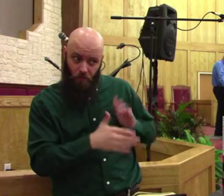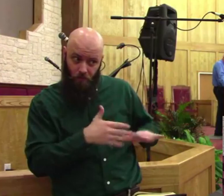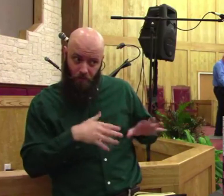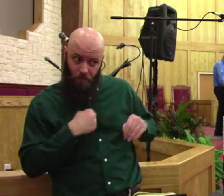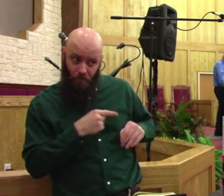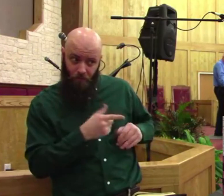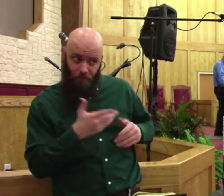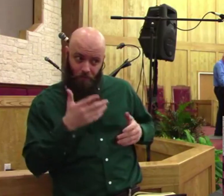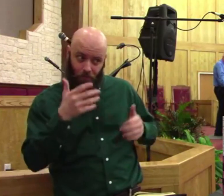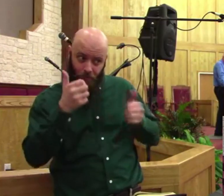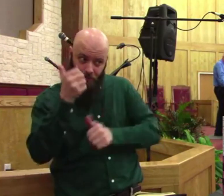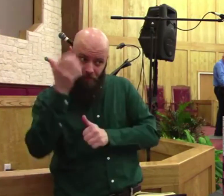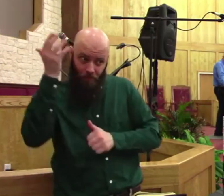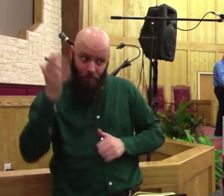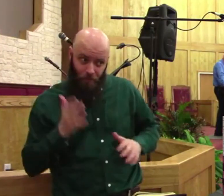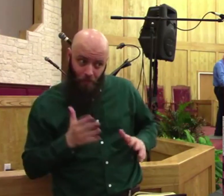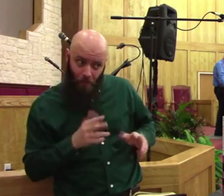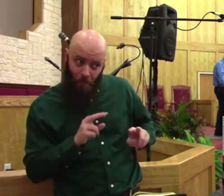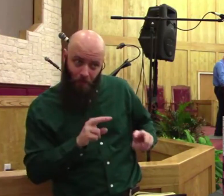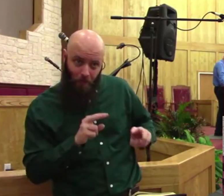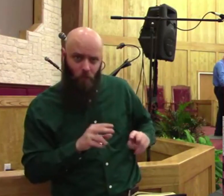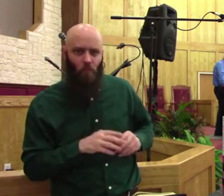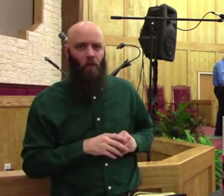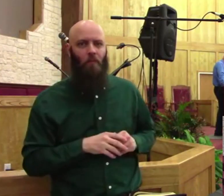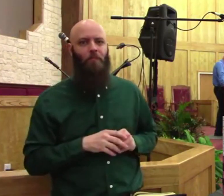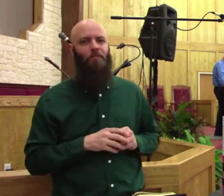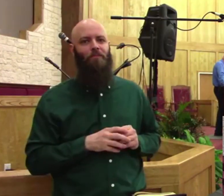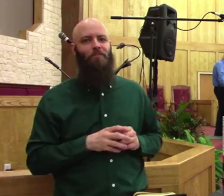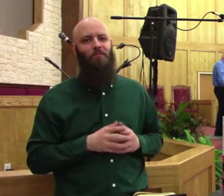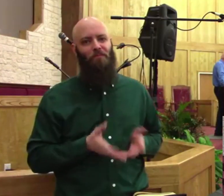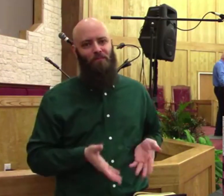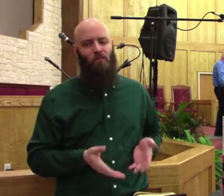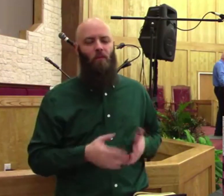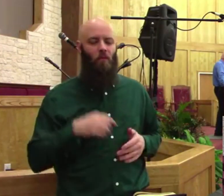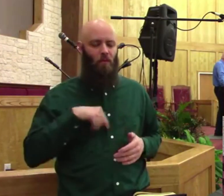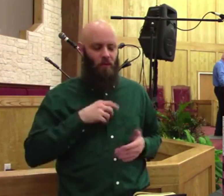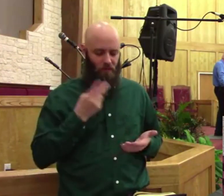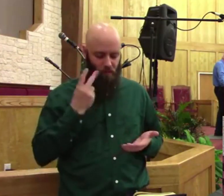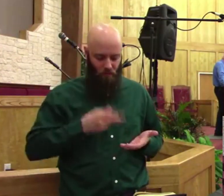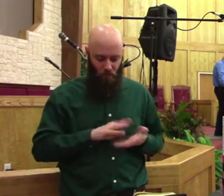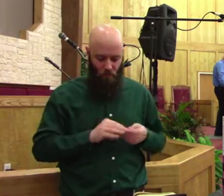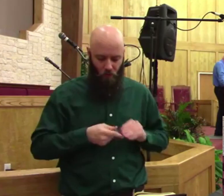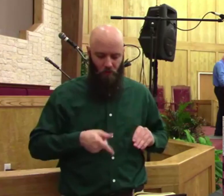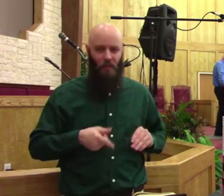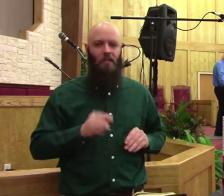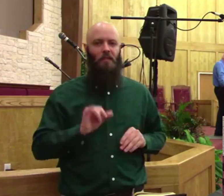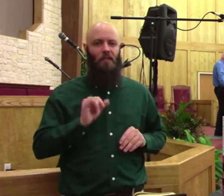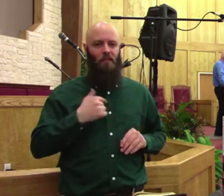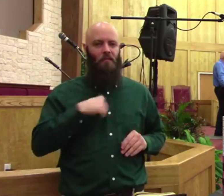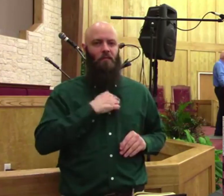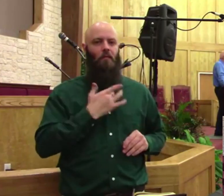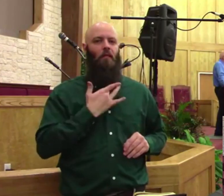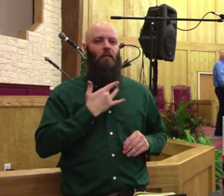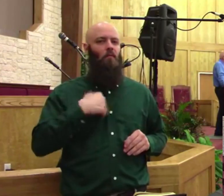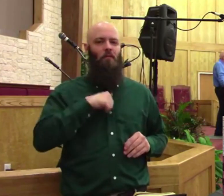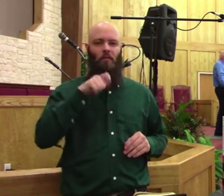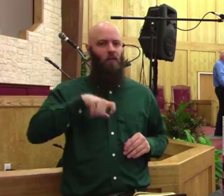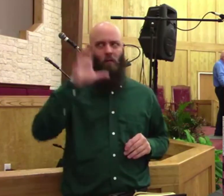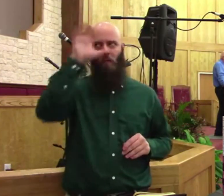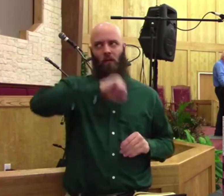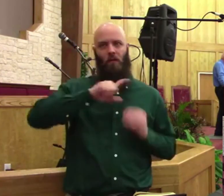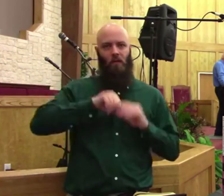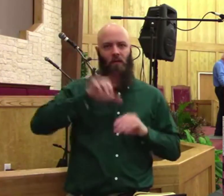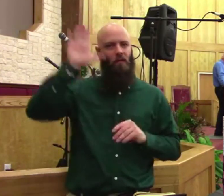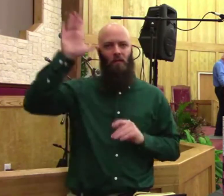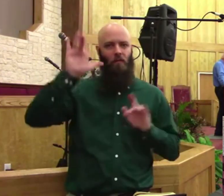Well, again, we know the story, so it's a reminder we don't dare presume upon the grace God has shown to